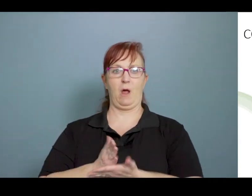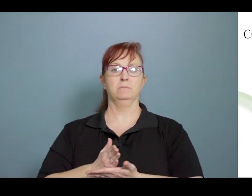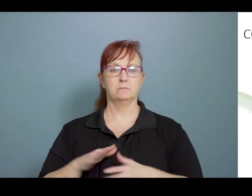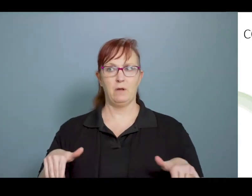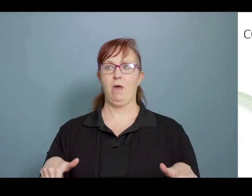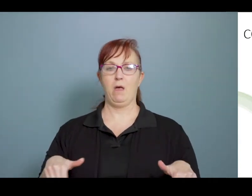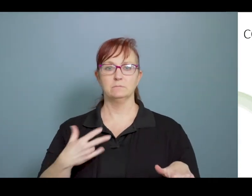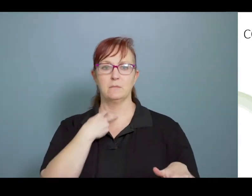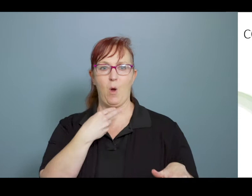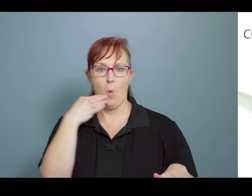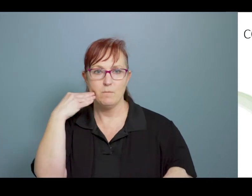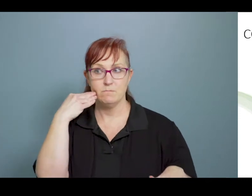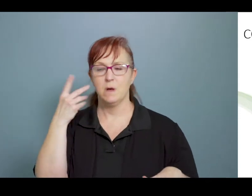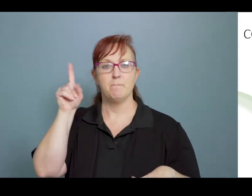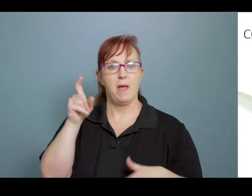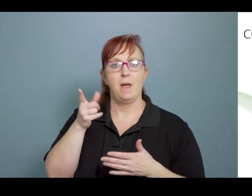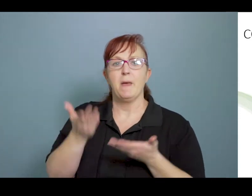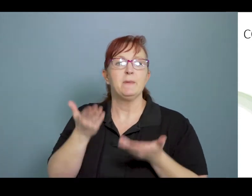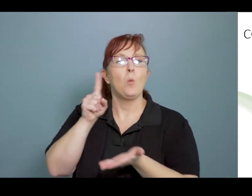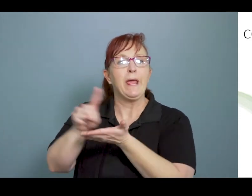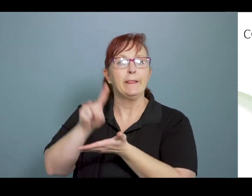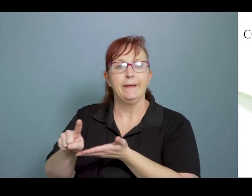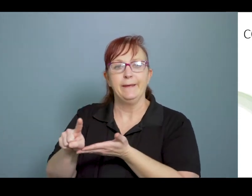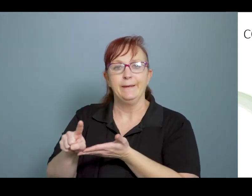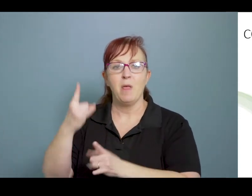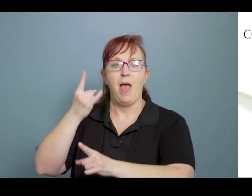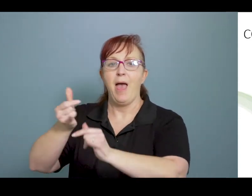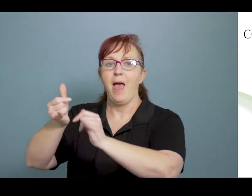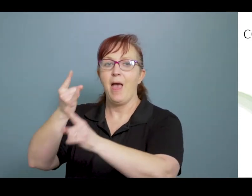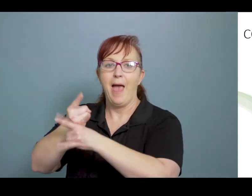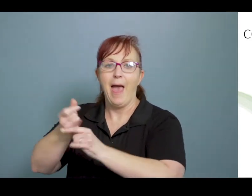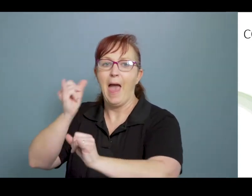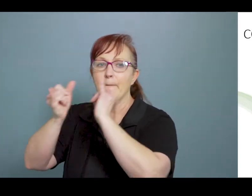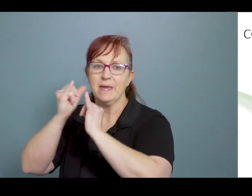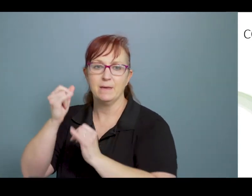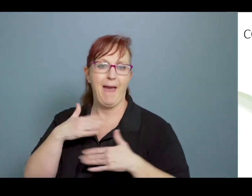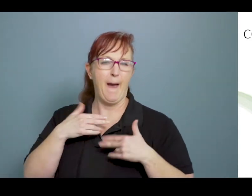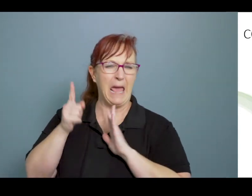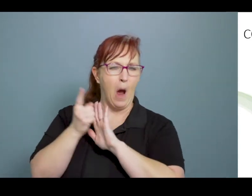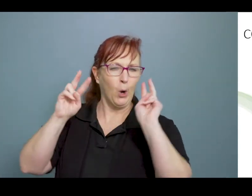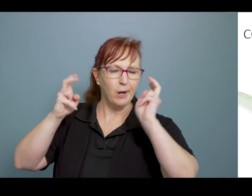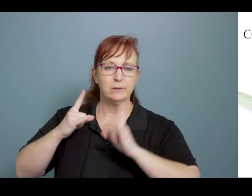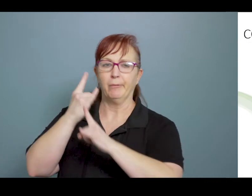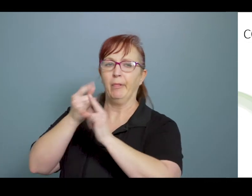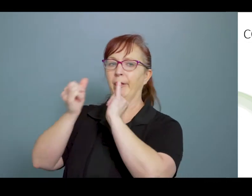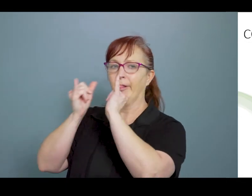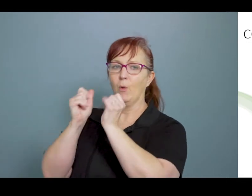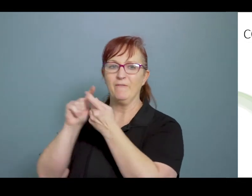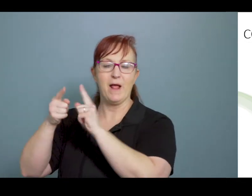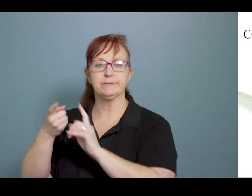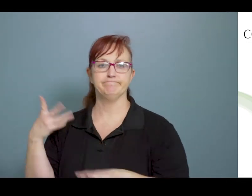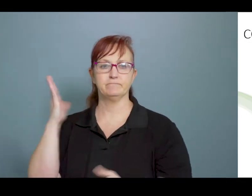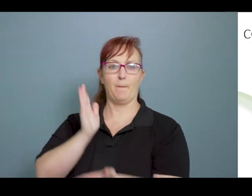a weekly happy hour with friends and we can't, what has replaced